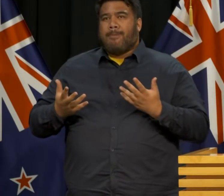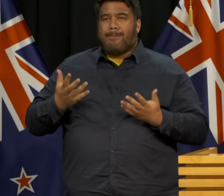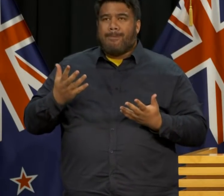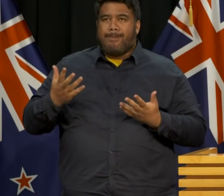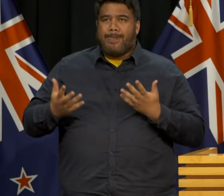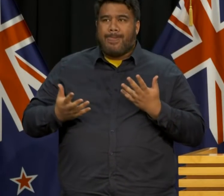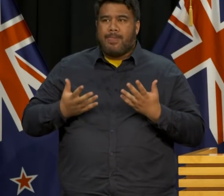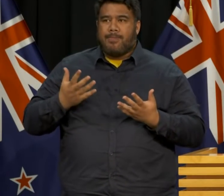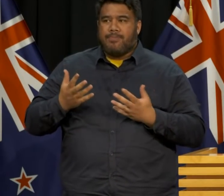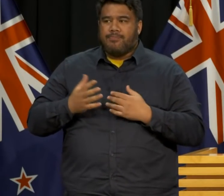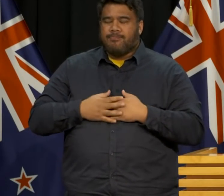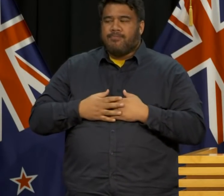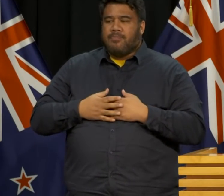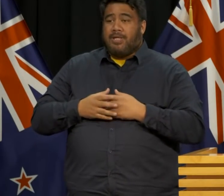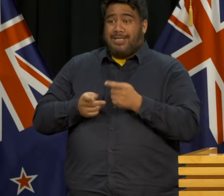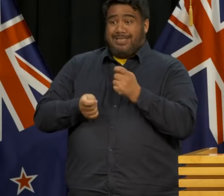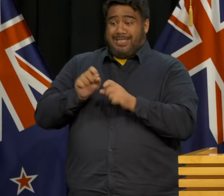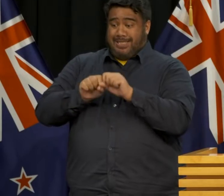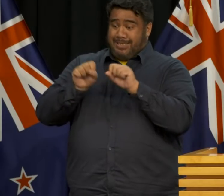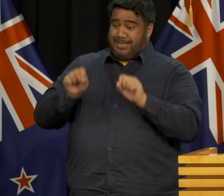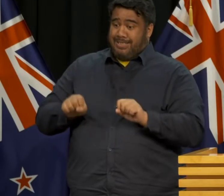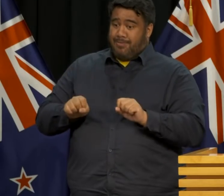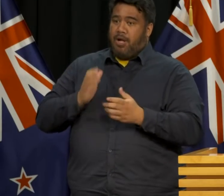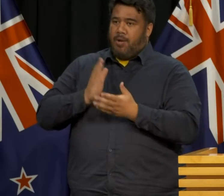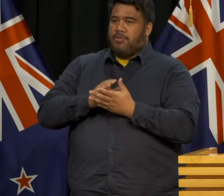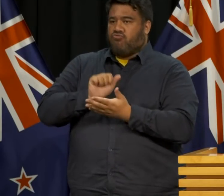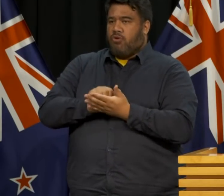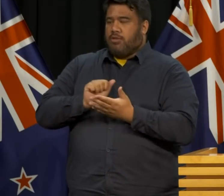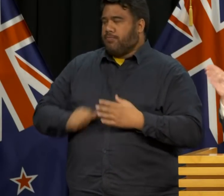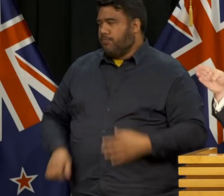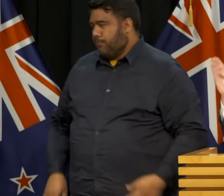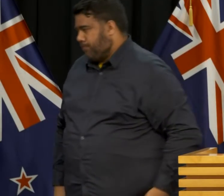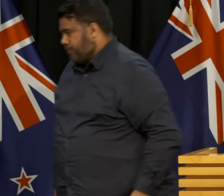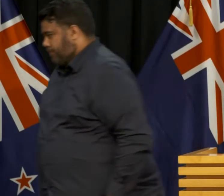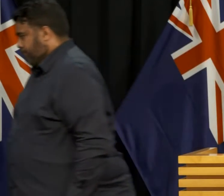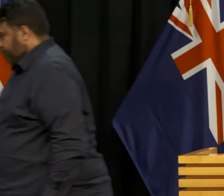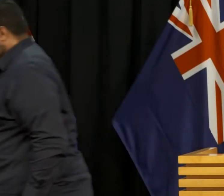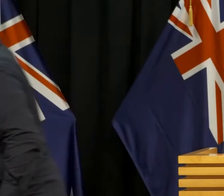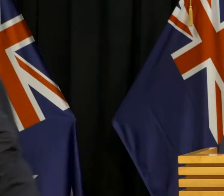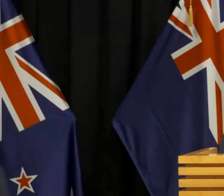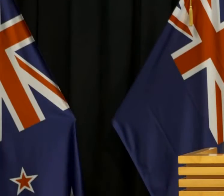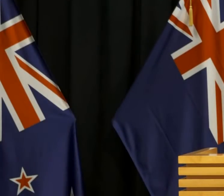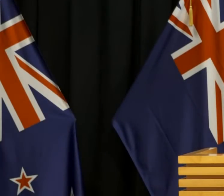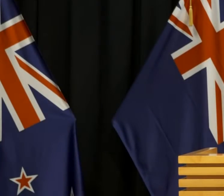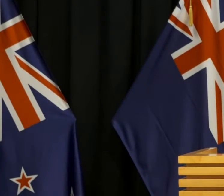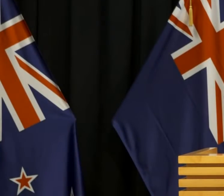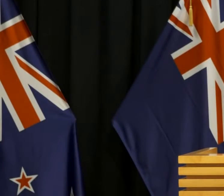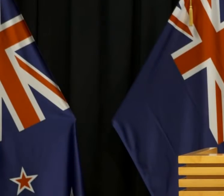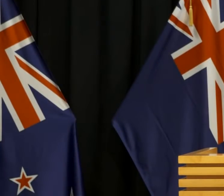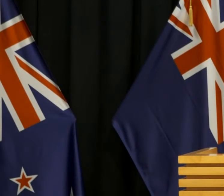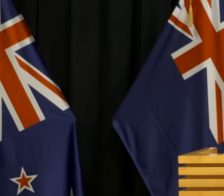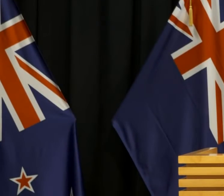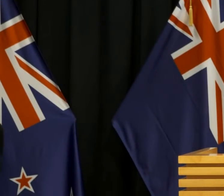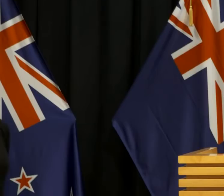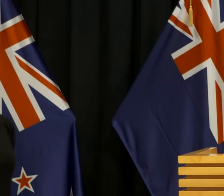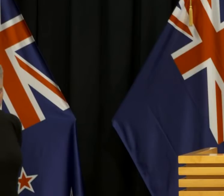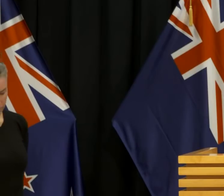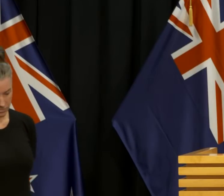it shows that the testing system that we've designed is the right one. The HB Hamilton